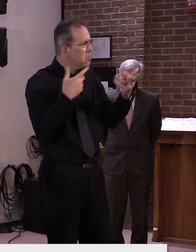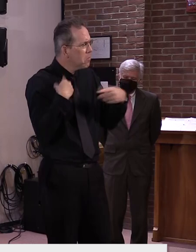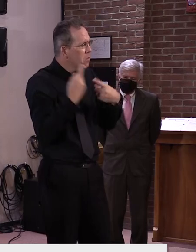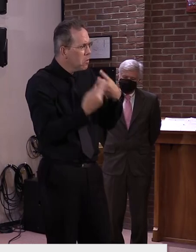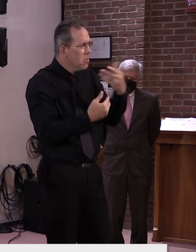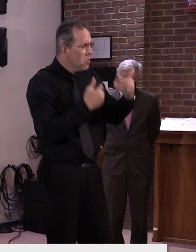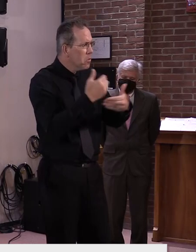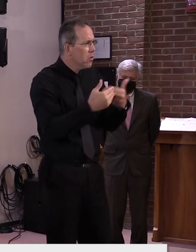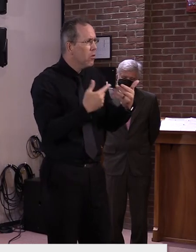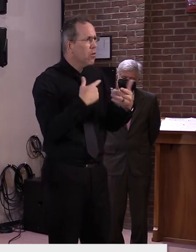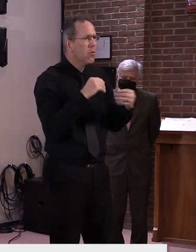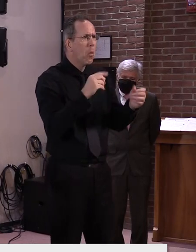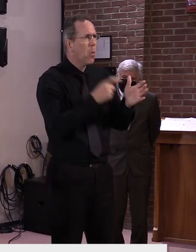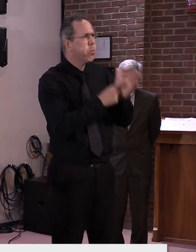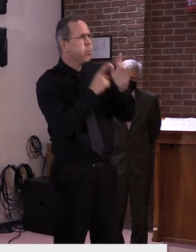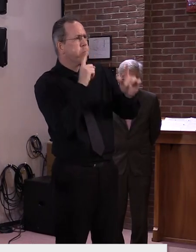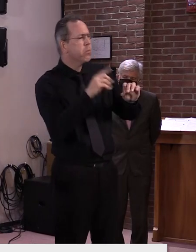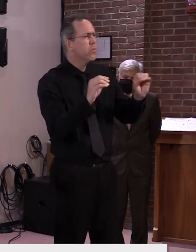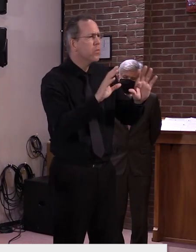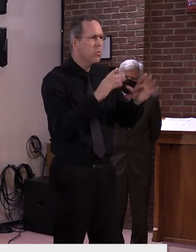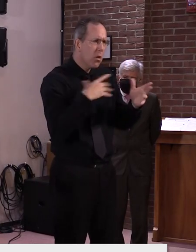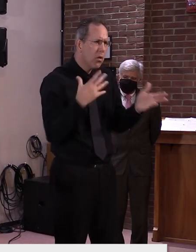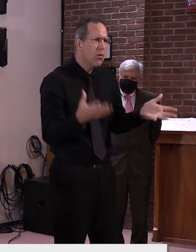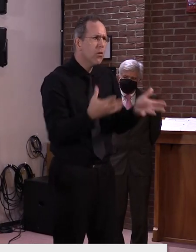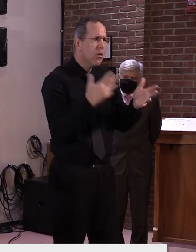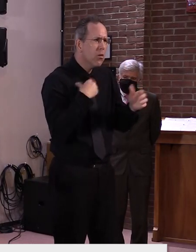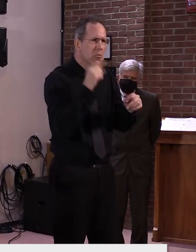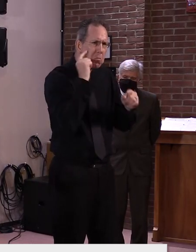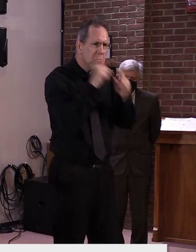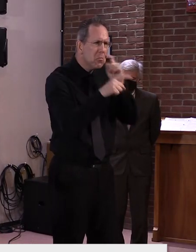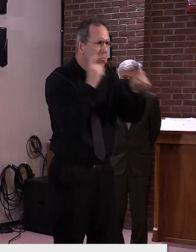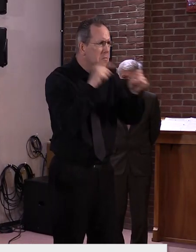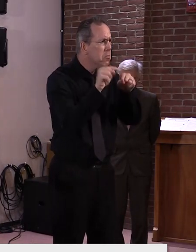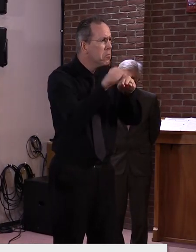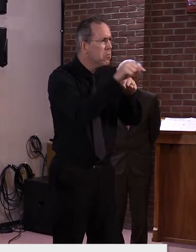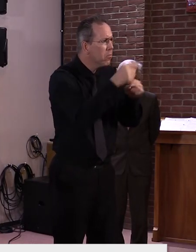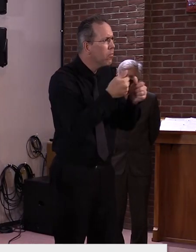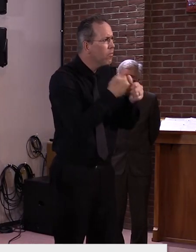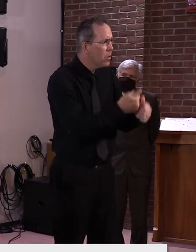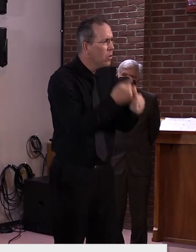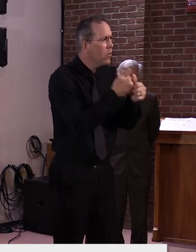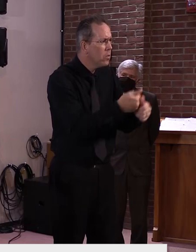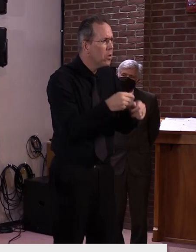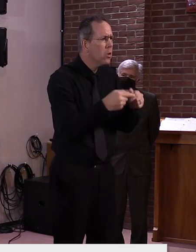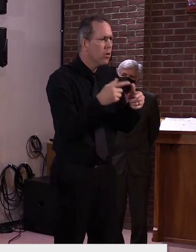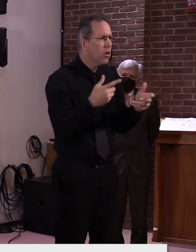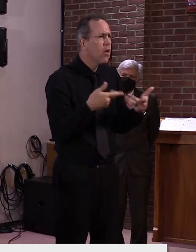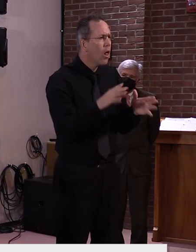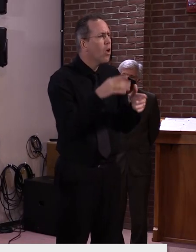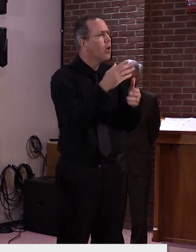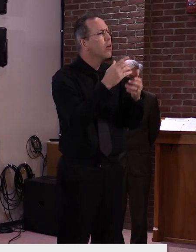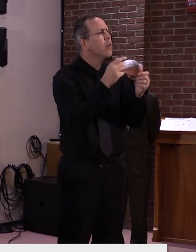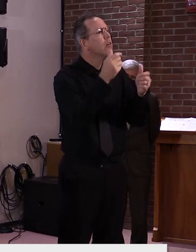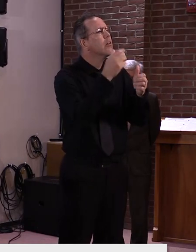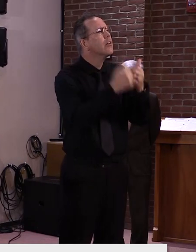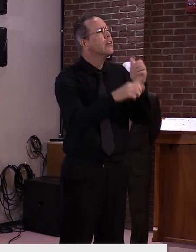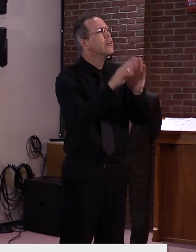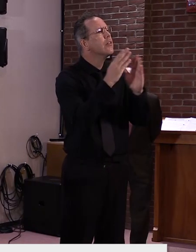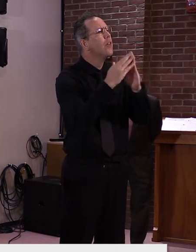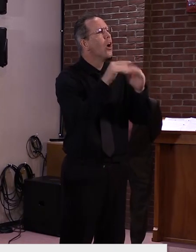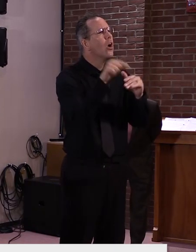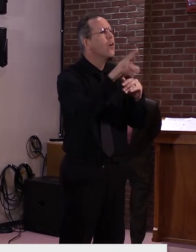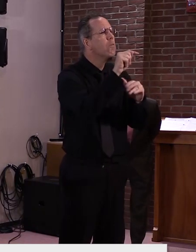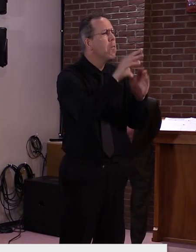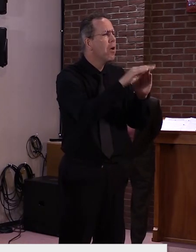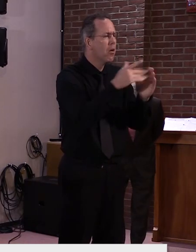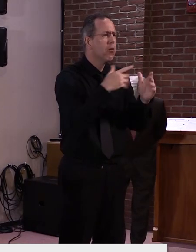point. And I know as well, allowing municipalities to mandate masks, that's gotten us further